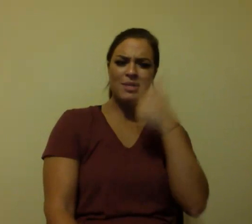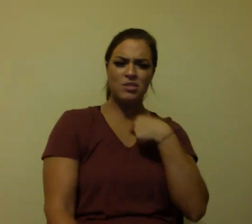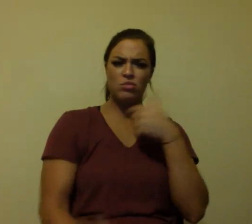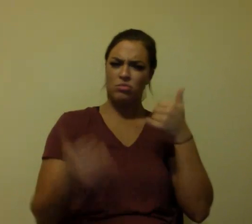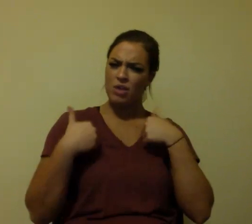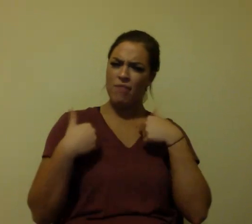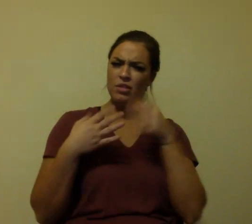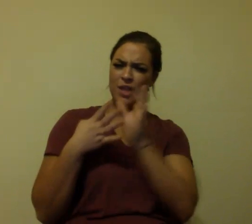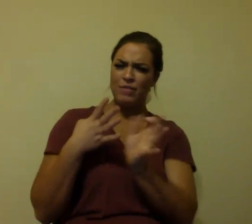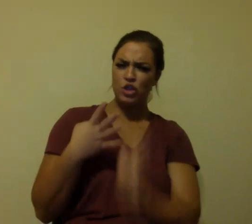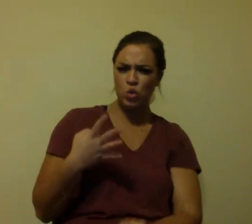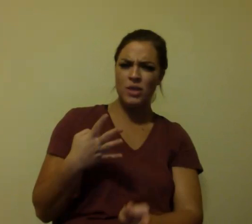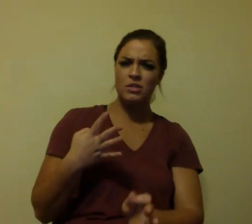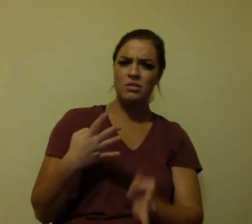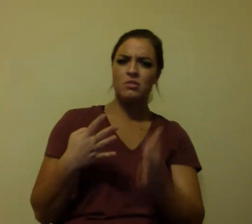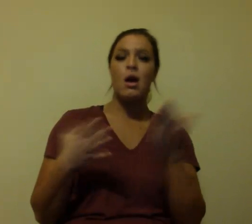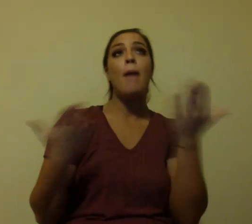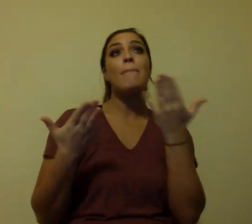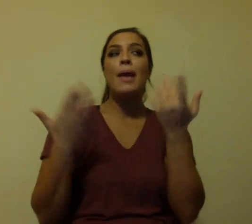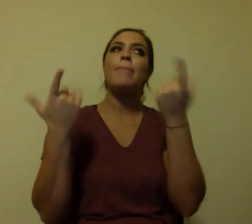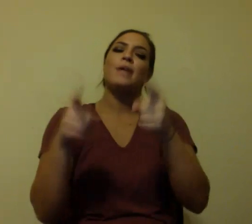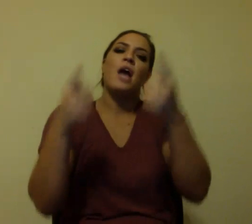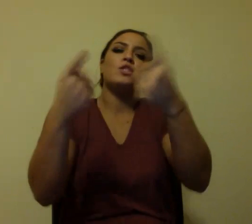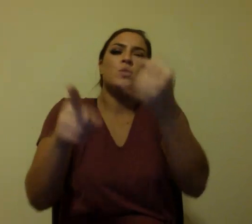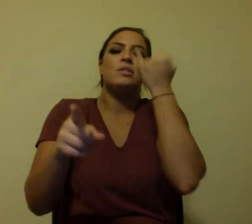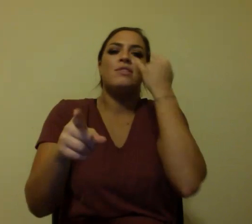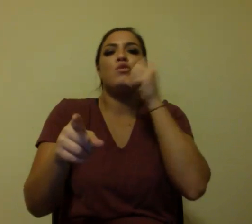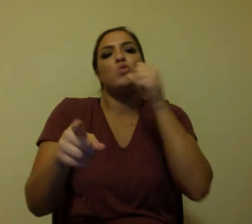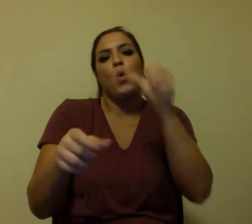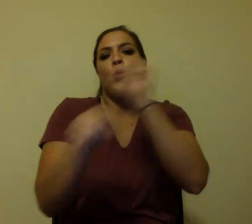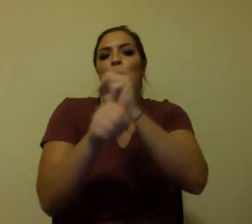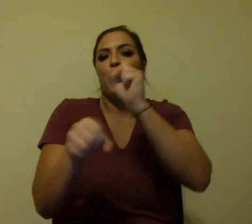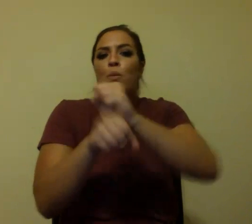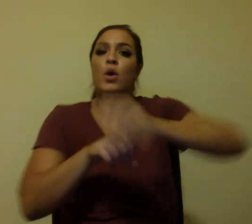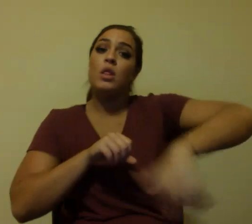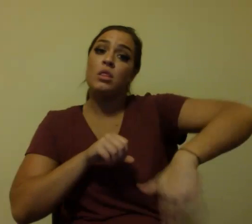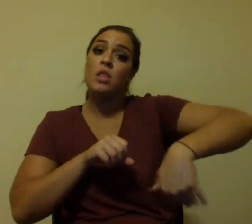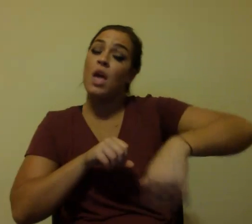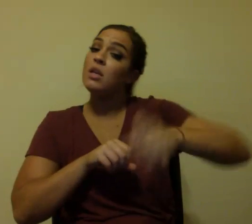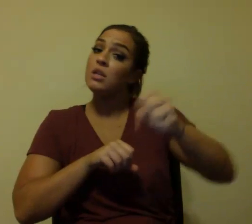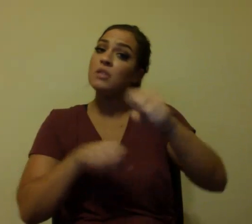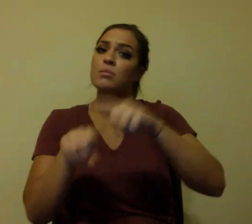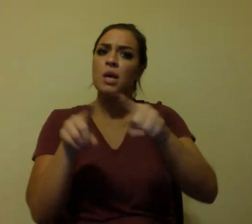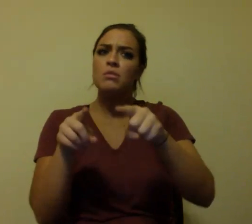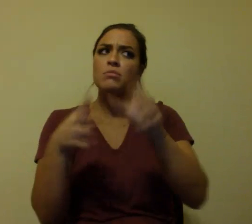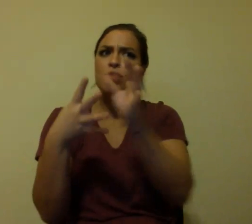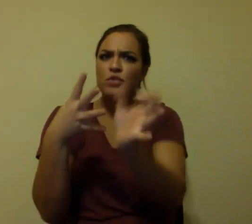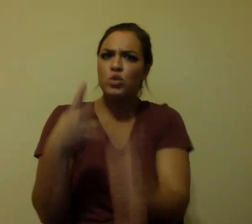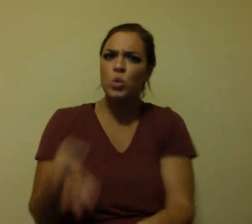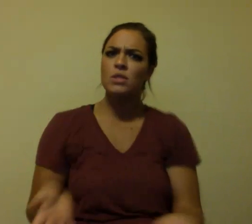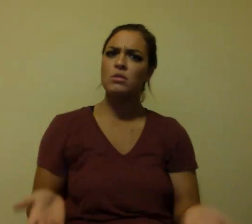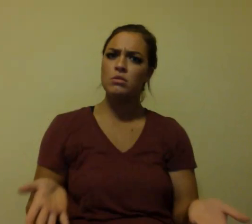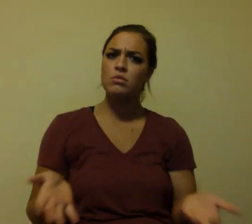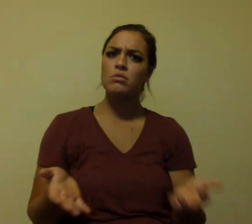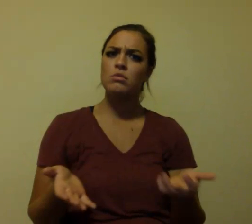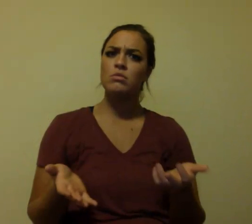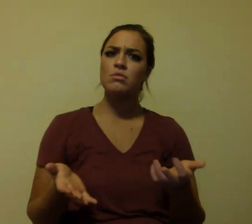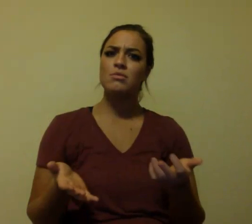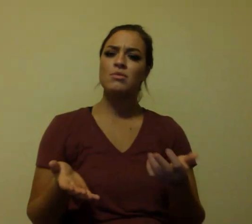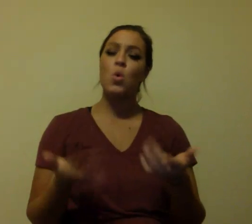say, my mother-in-law drives me crazy, you give away your power. Maybe she's not the nicest person on